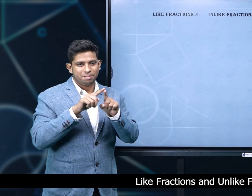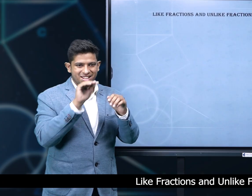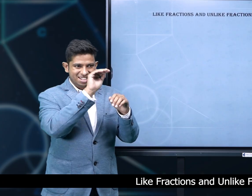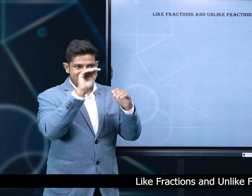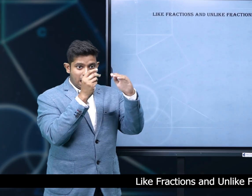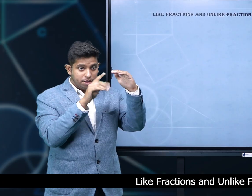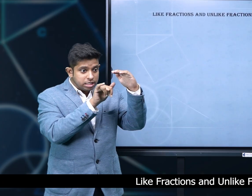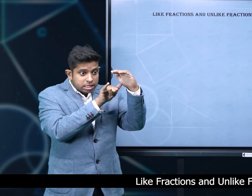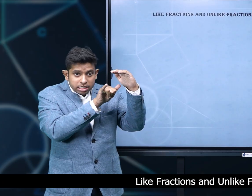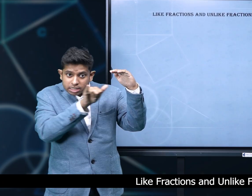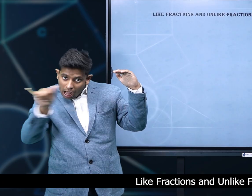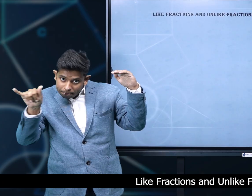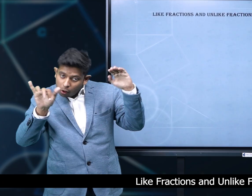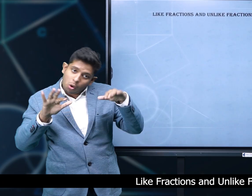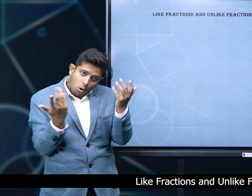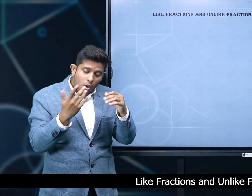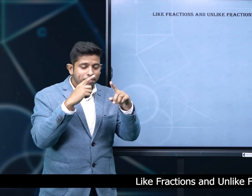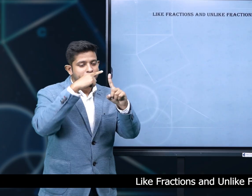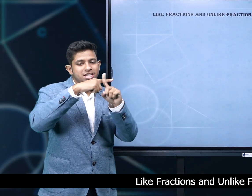Like fractions and unlike fractions.